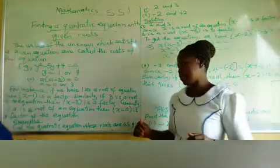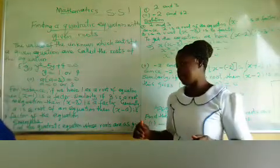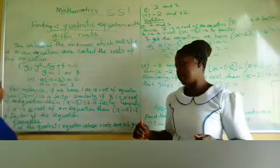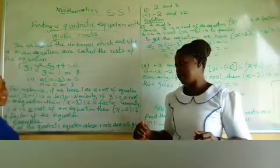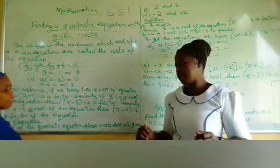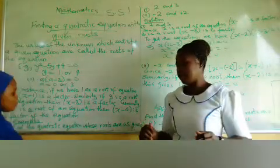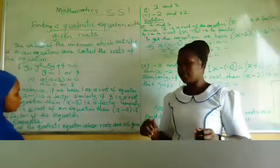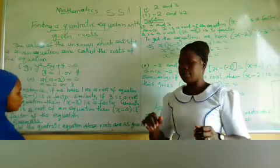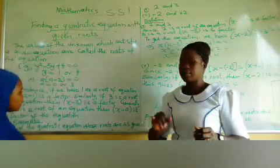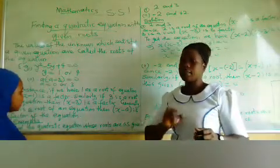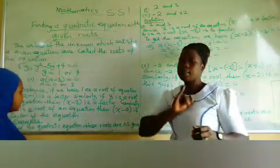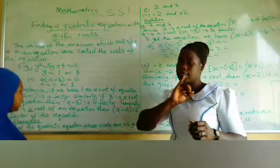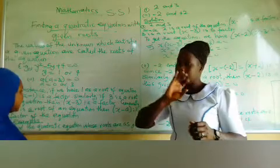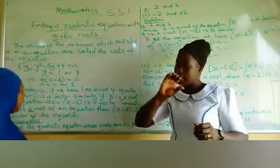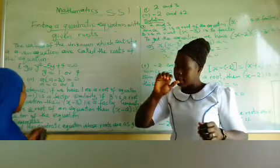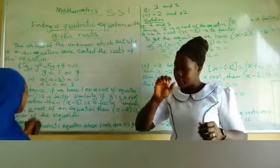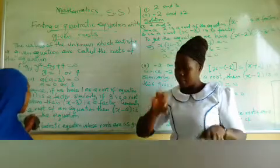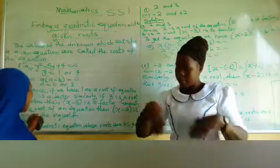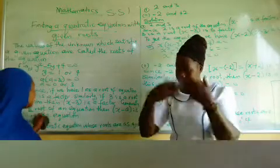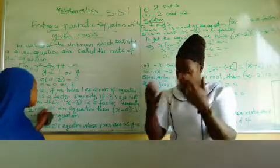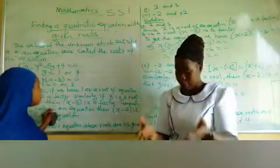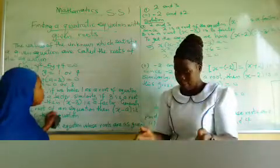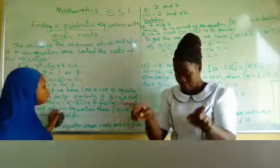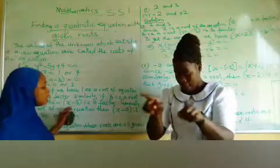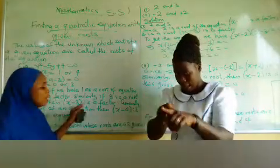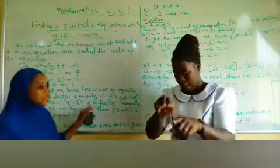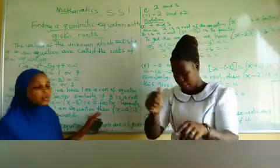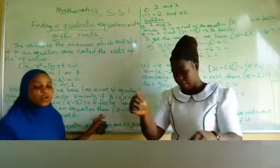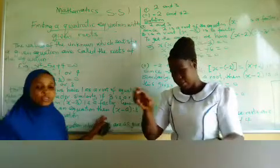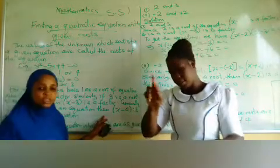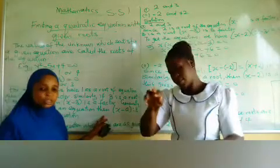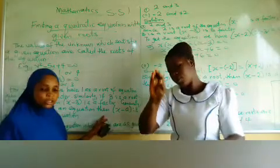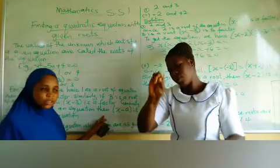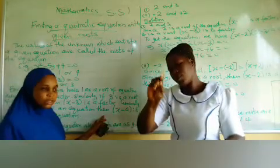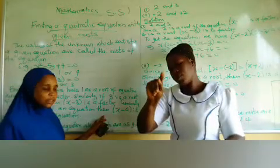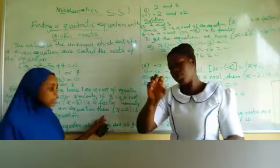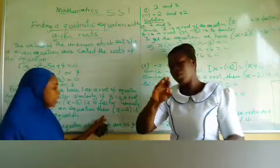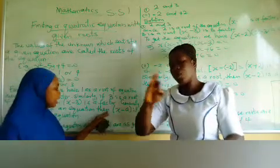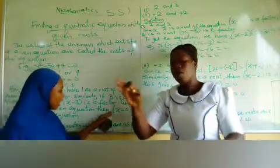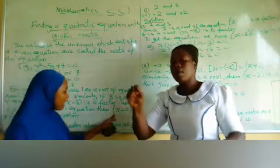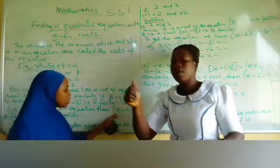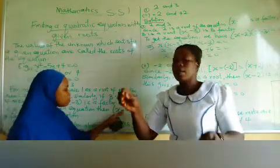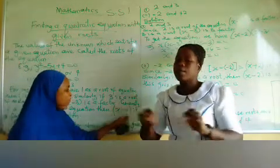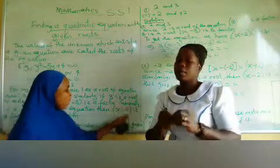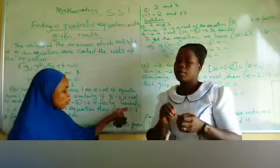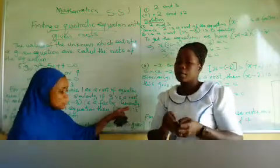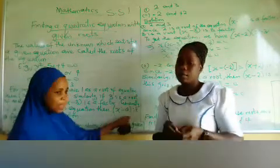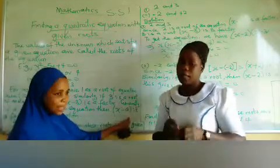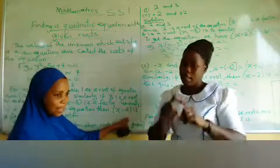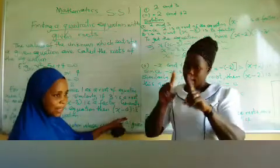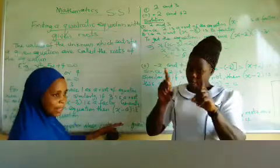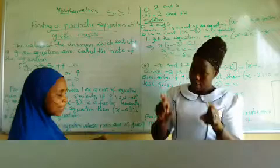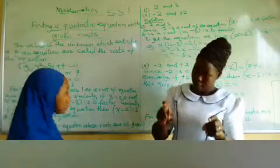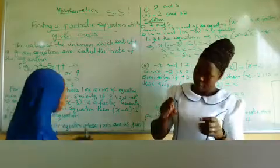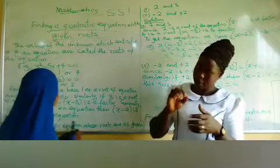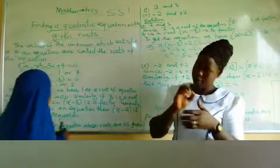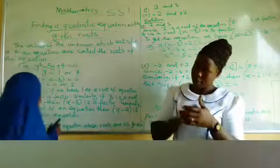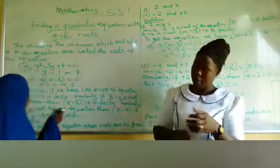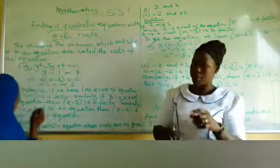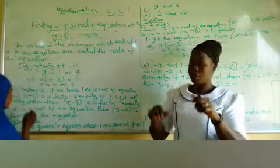is given as a root of an equation, x minus a, if